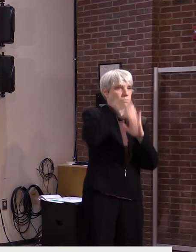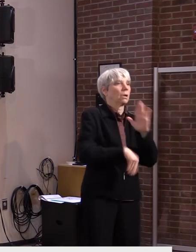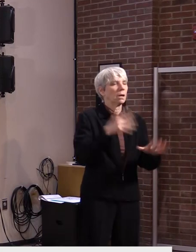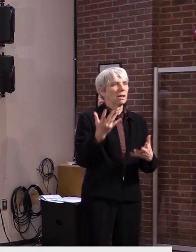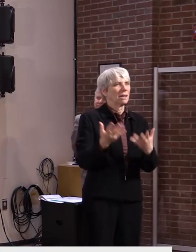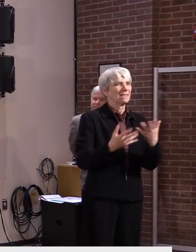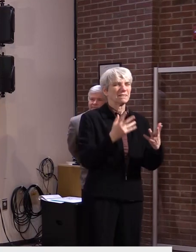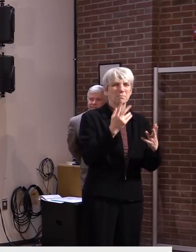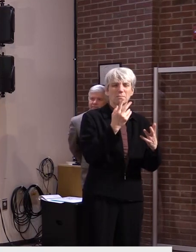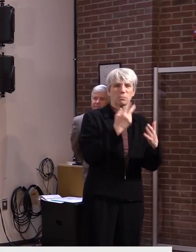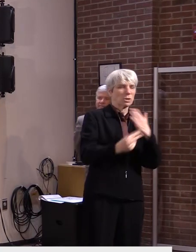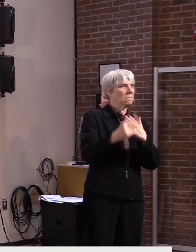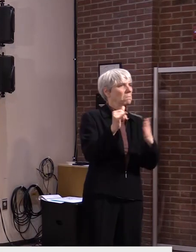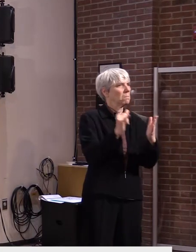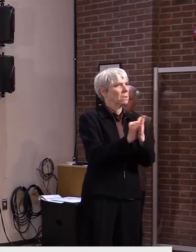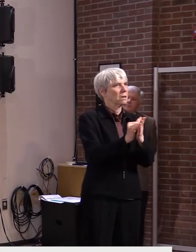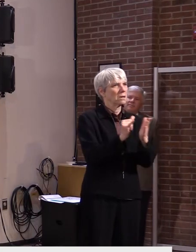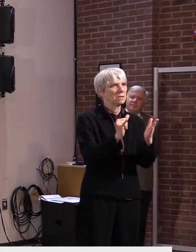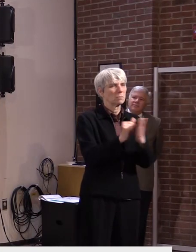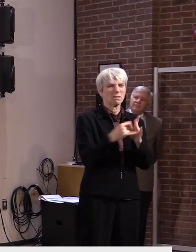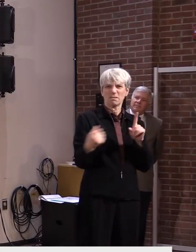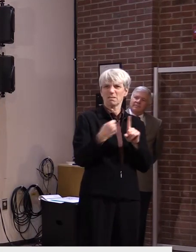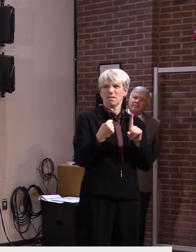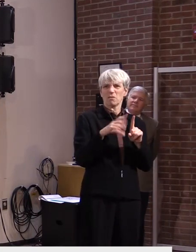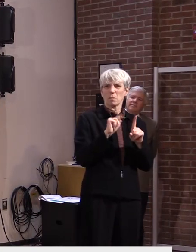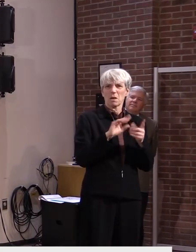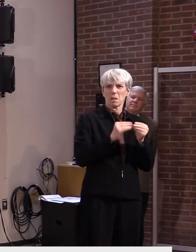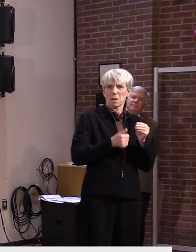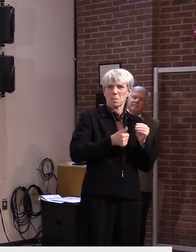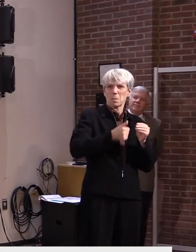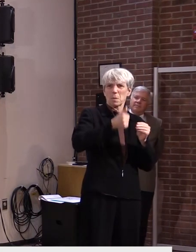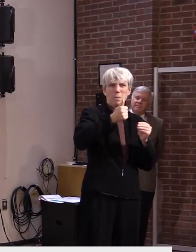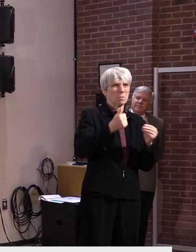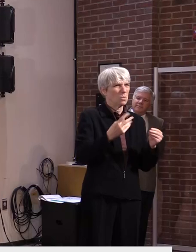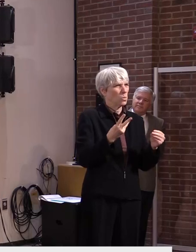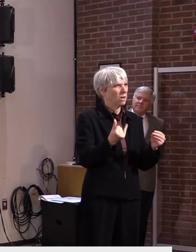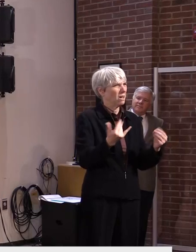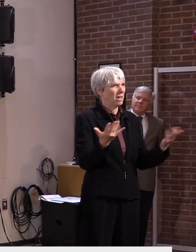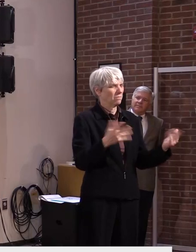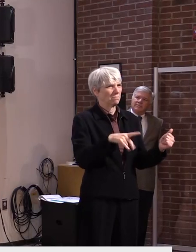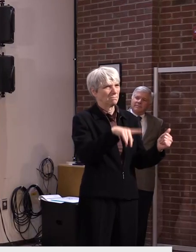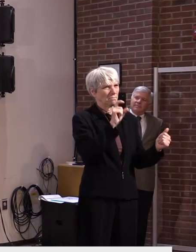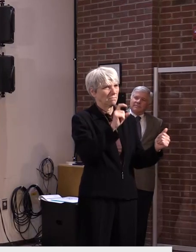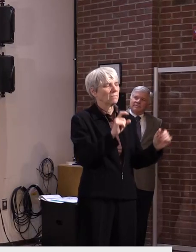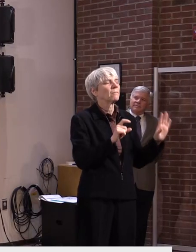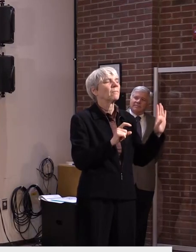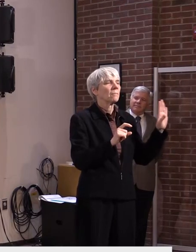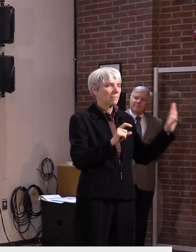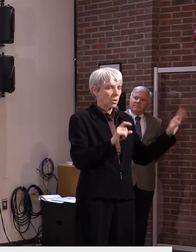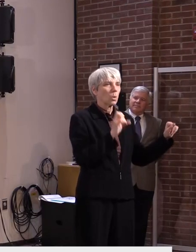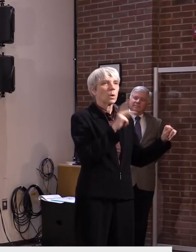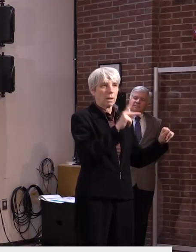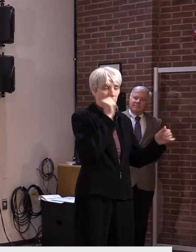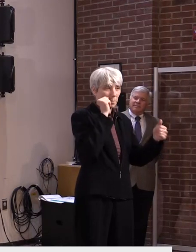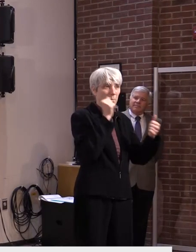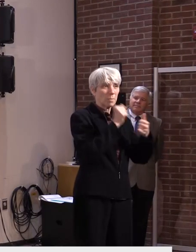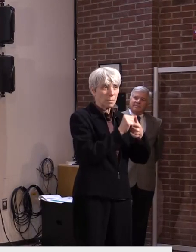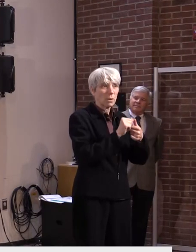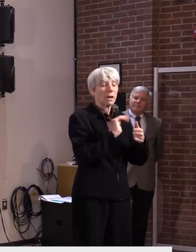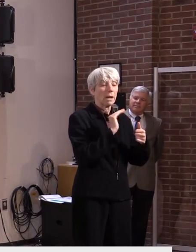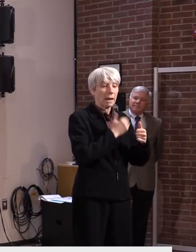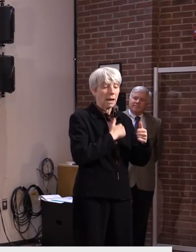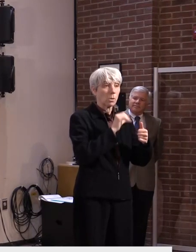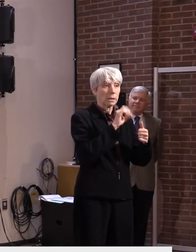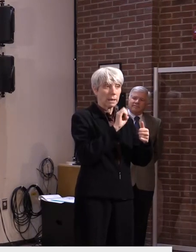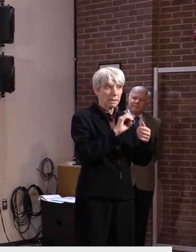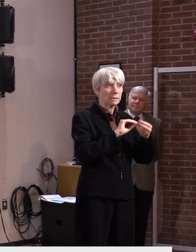really taken Vermont by storm? Yeah, I mean, keep in mind, let's reset the clock a bit. We saw that our cases were